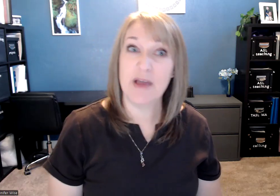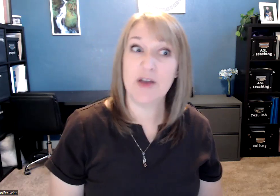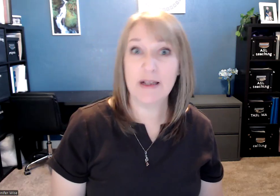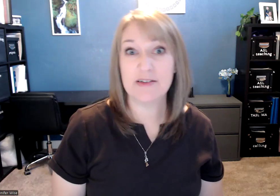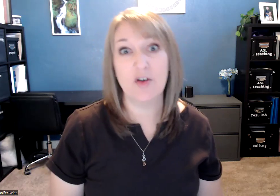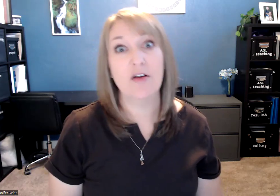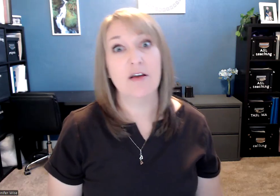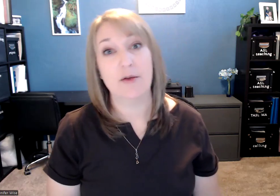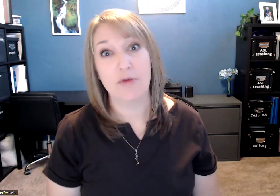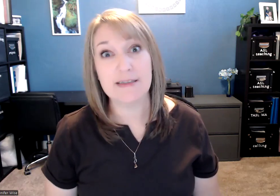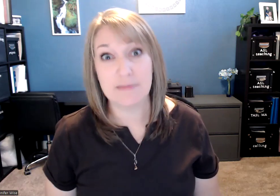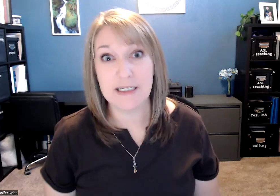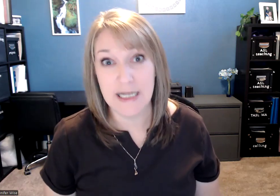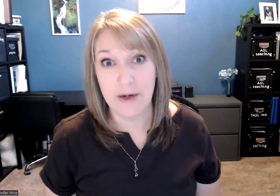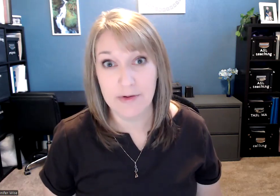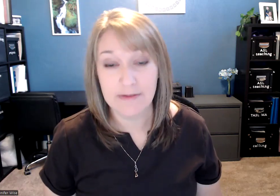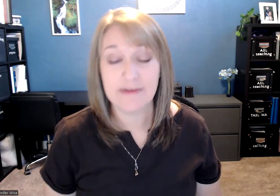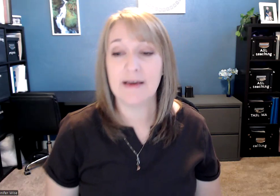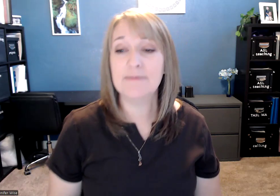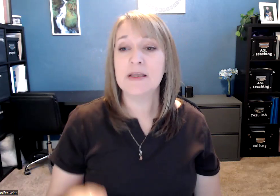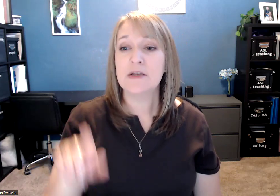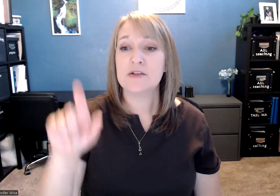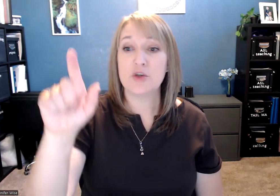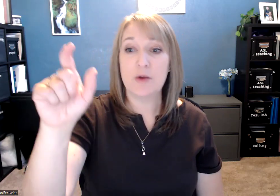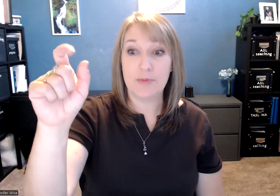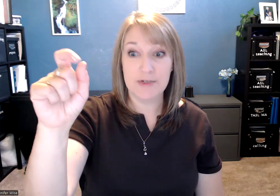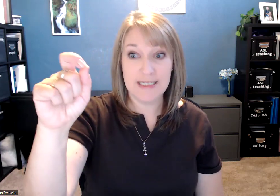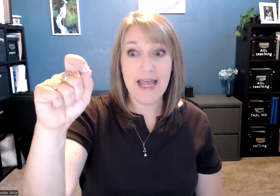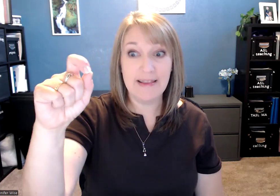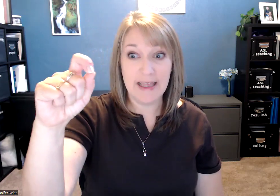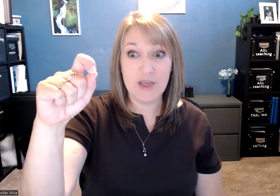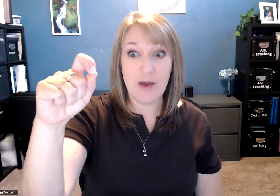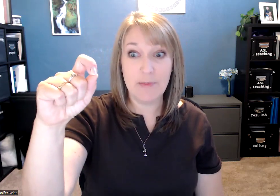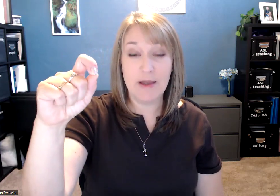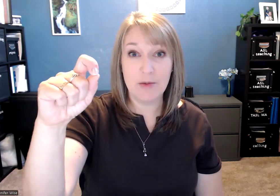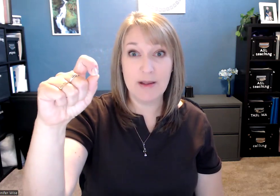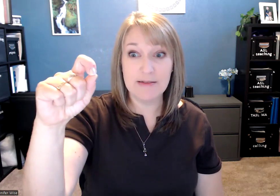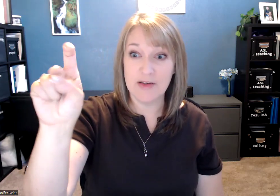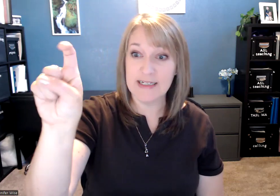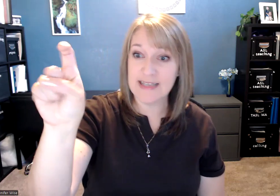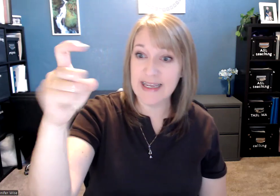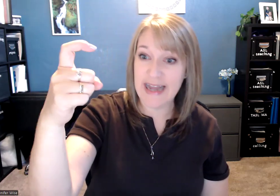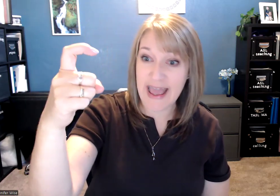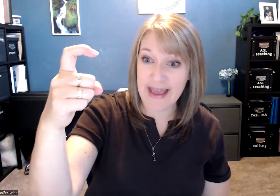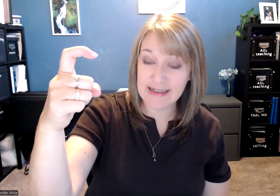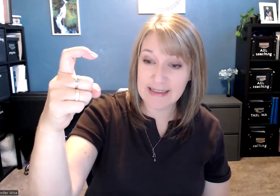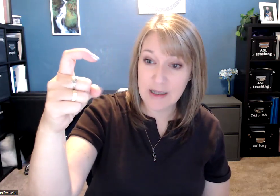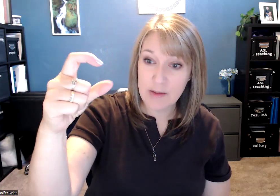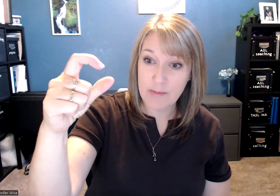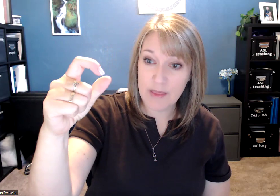or pencil and write something down. Okay. So you want to pretend like you have a pen or pencil. It's like an X, but